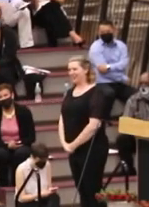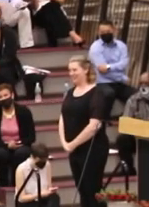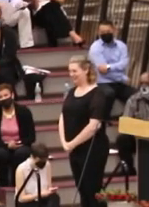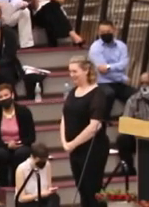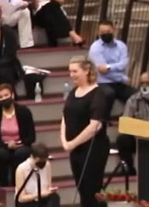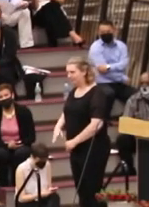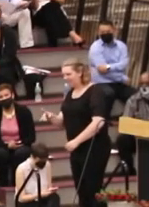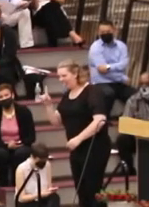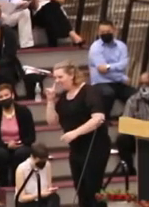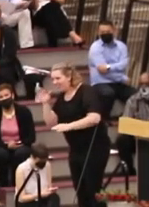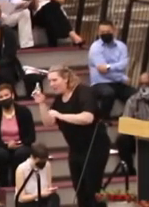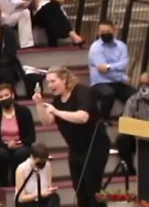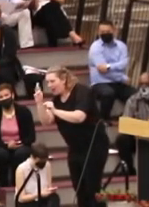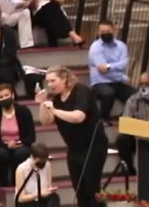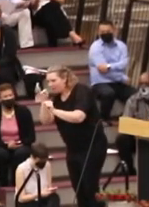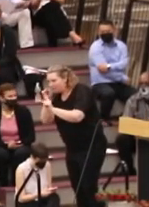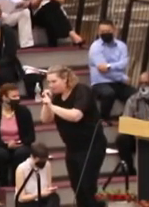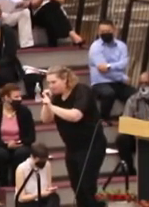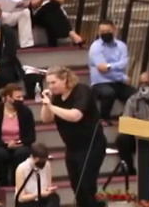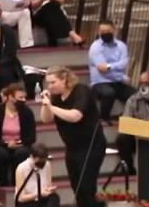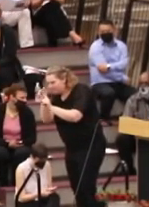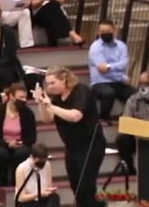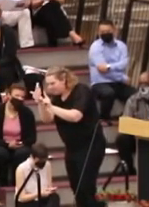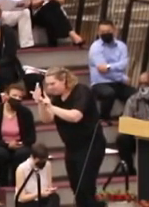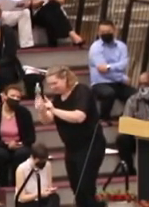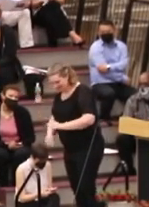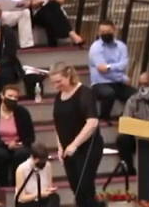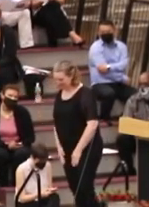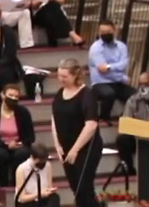Think about it. Think about it.